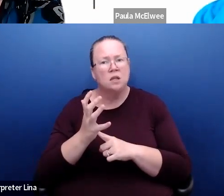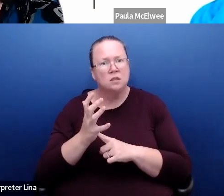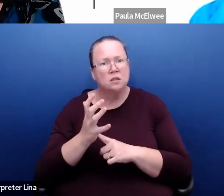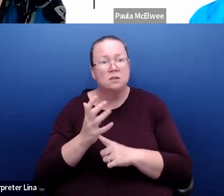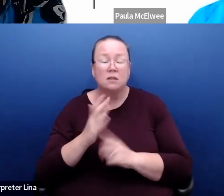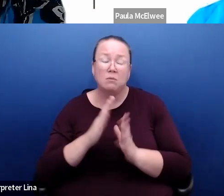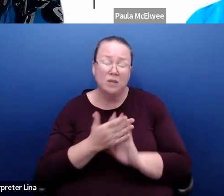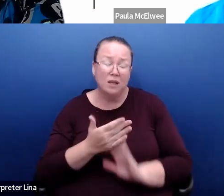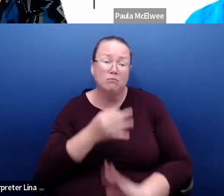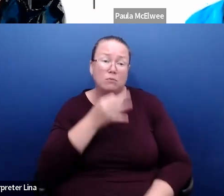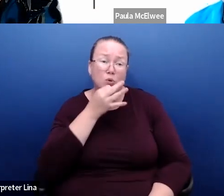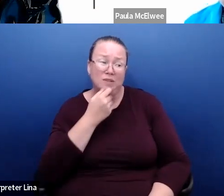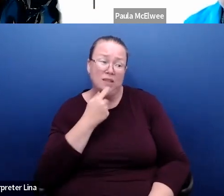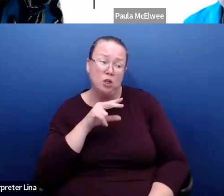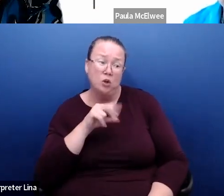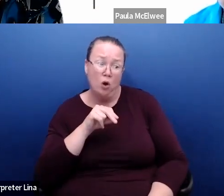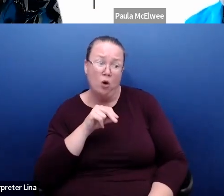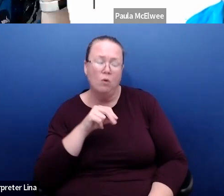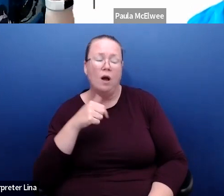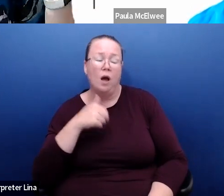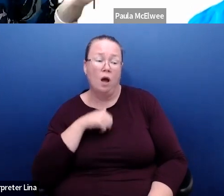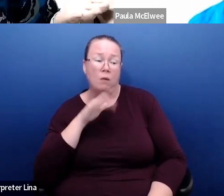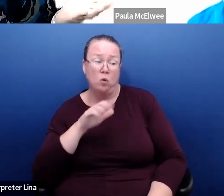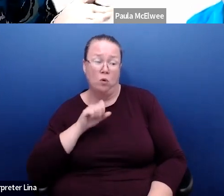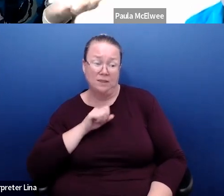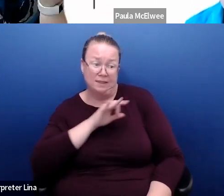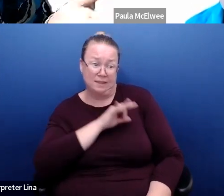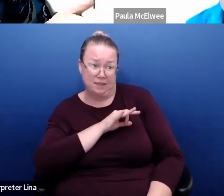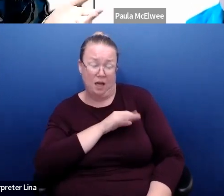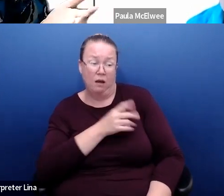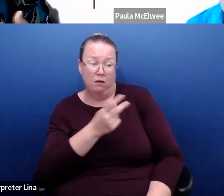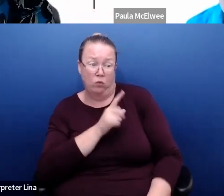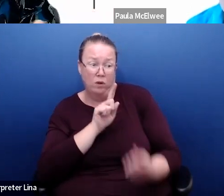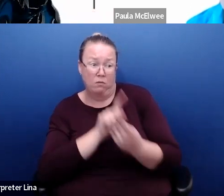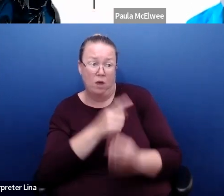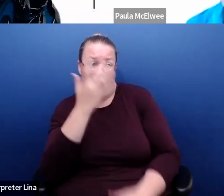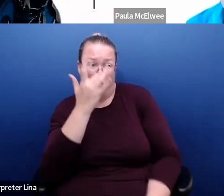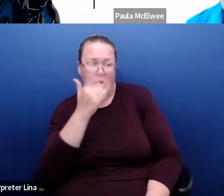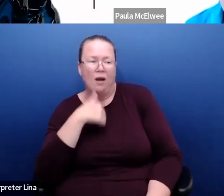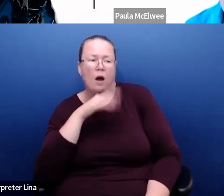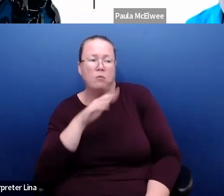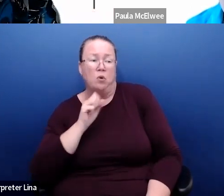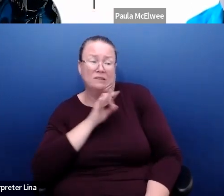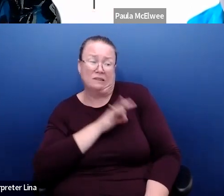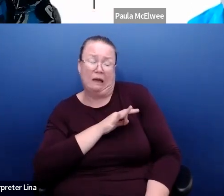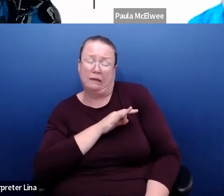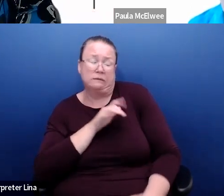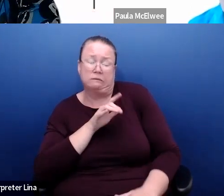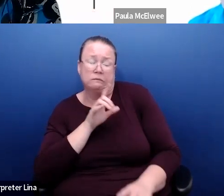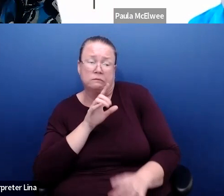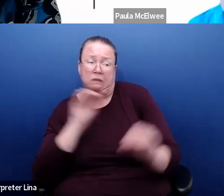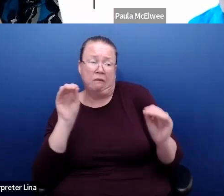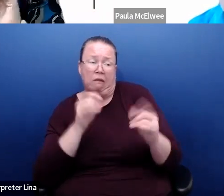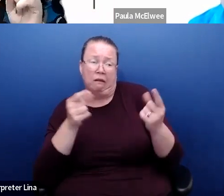at saying, no, I'm your staff. We met because I'm your staff, so nothing can ever happen.